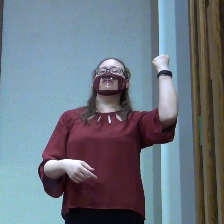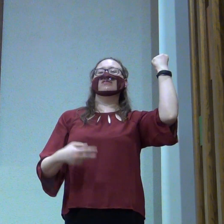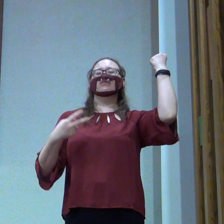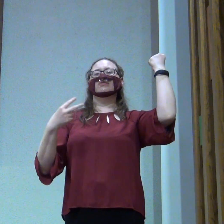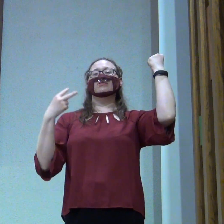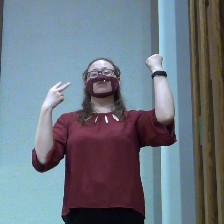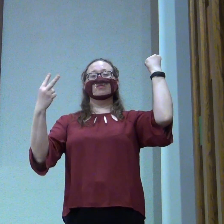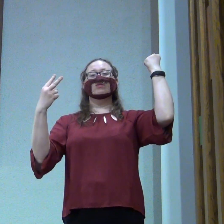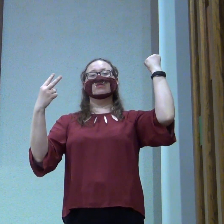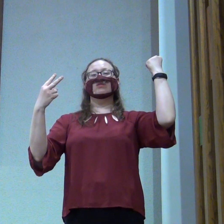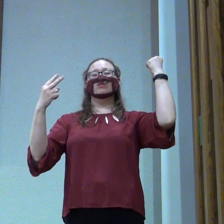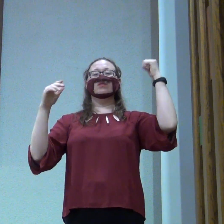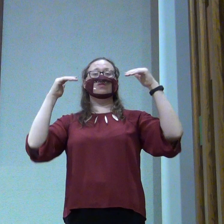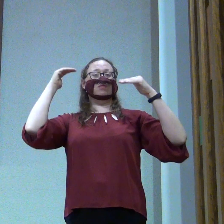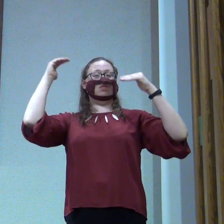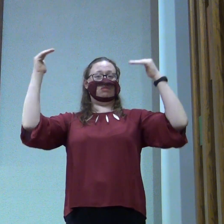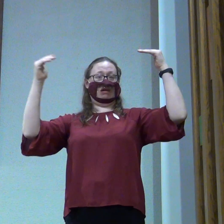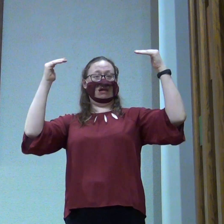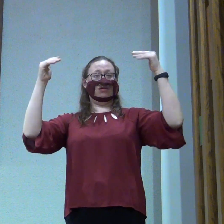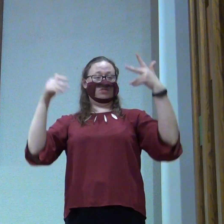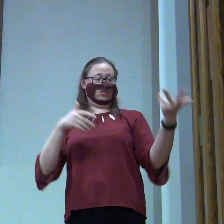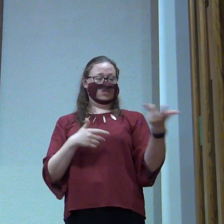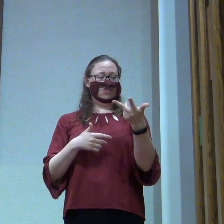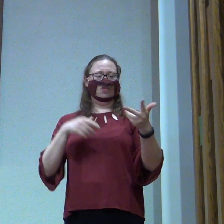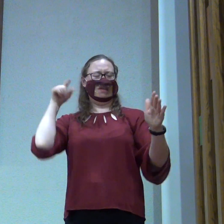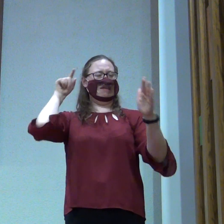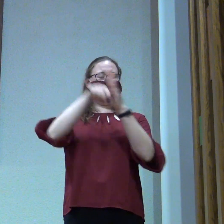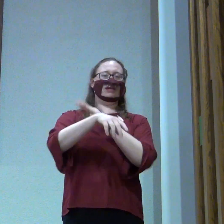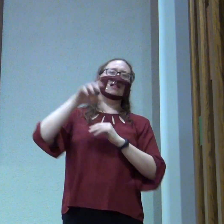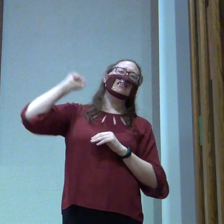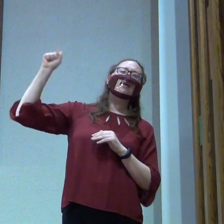adults. You can picture that.